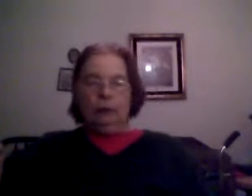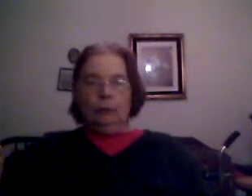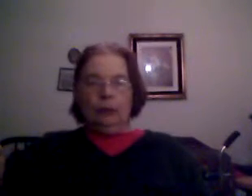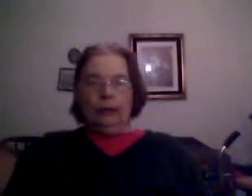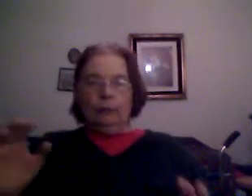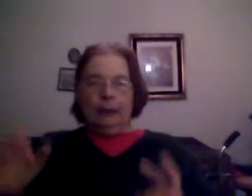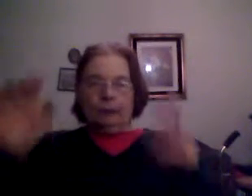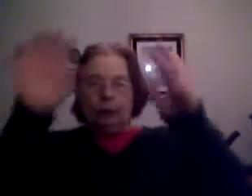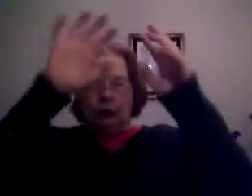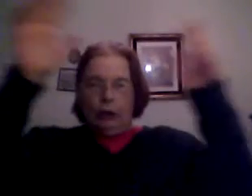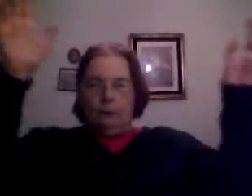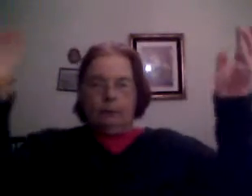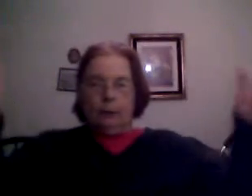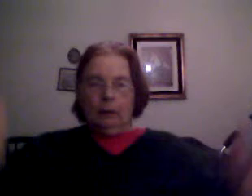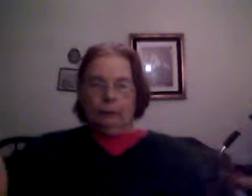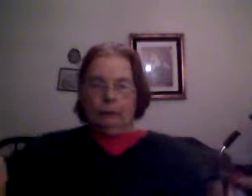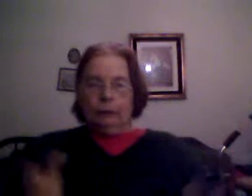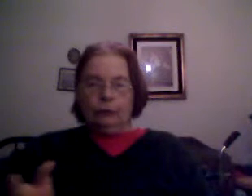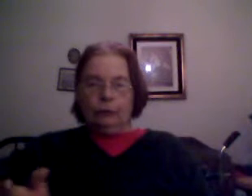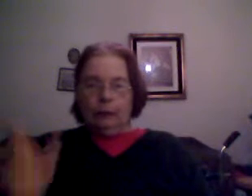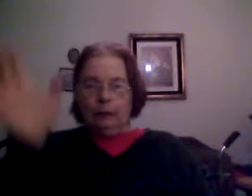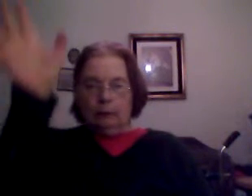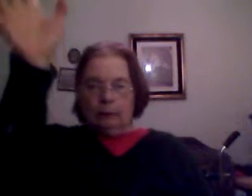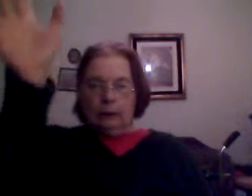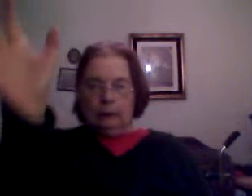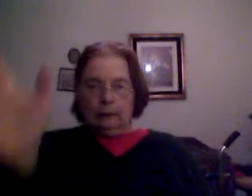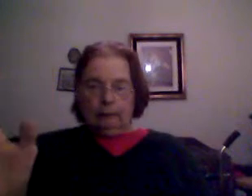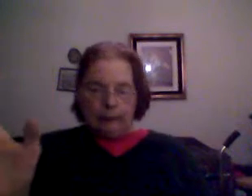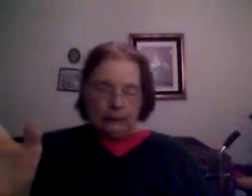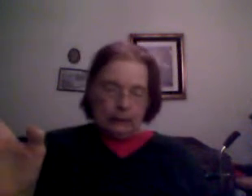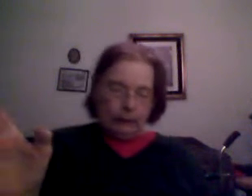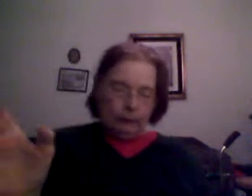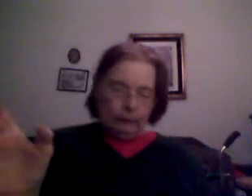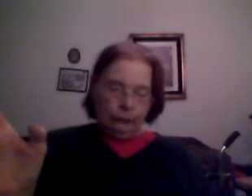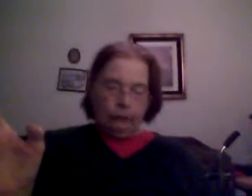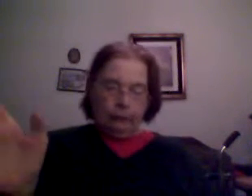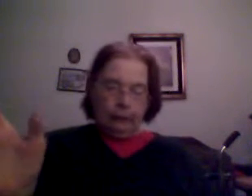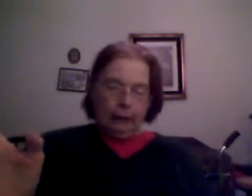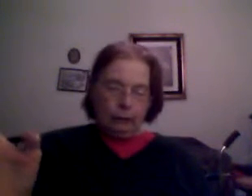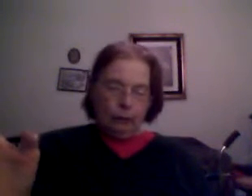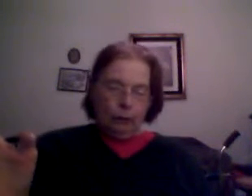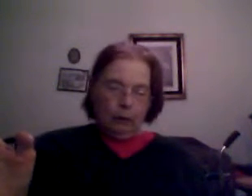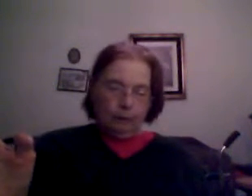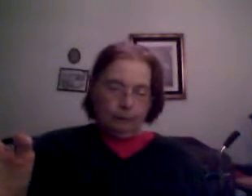You would have a basic shape of a refrigerator. This is a sign for the refrigerator against the wall.